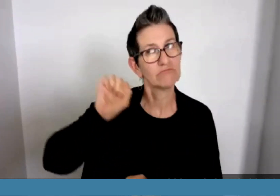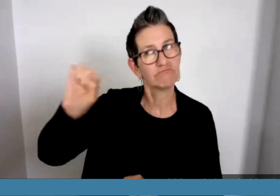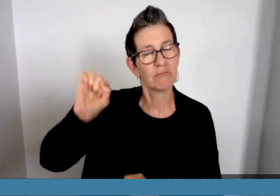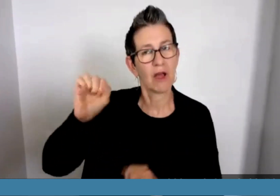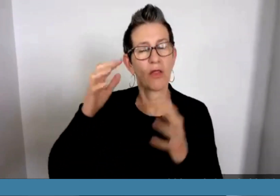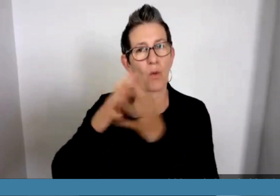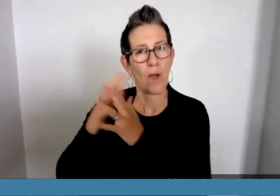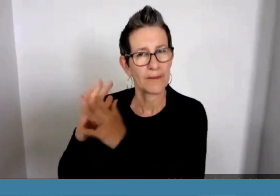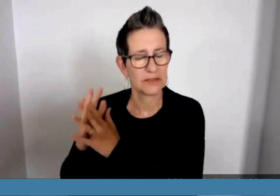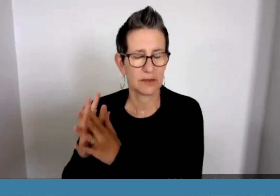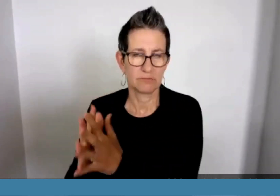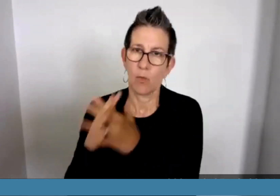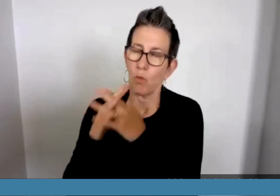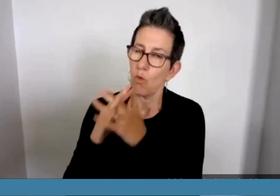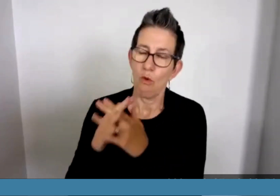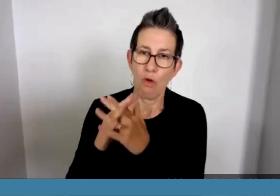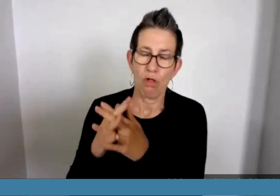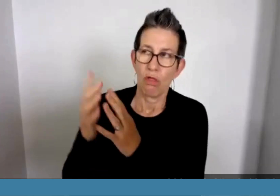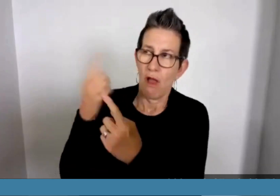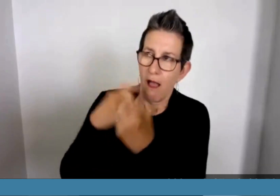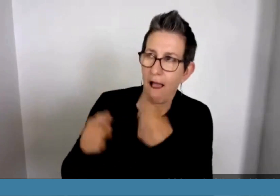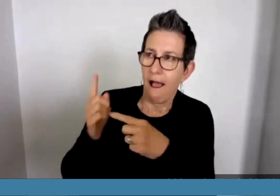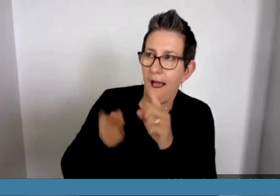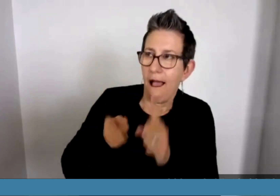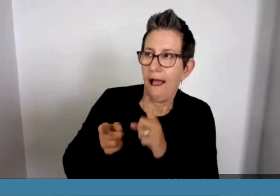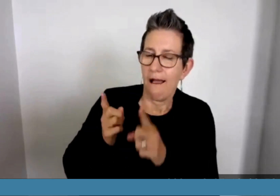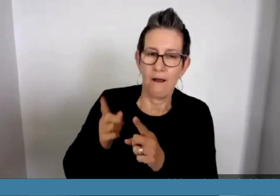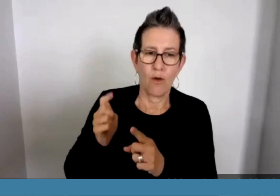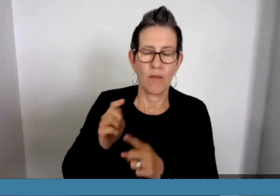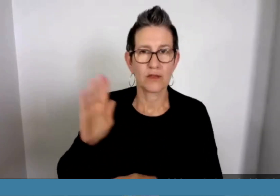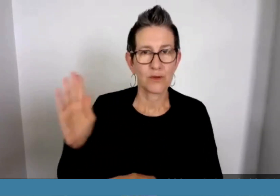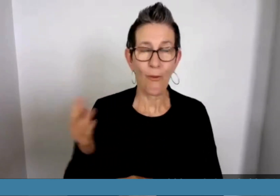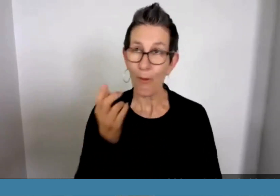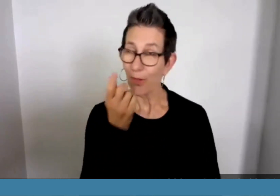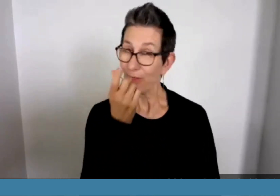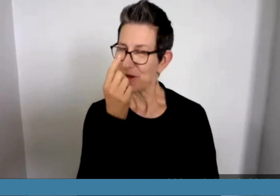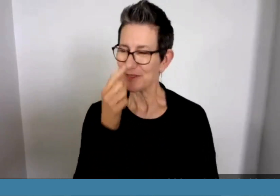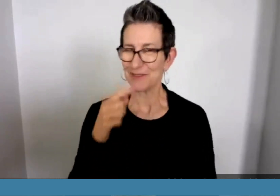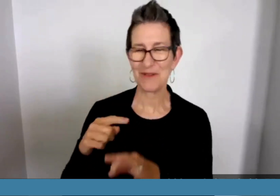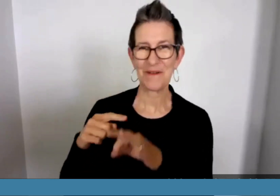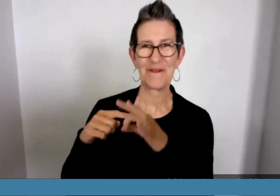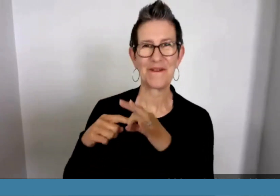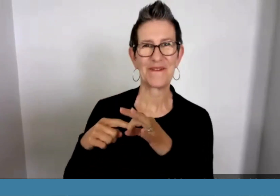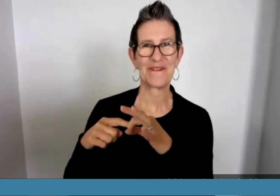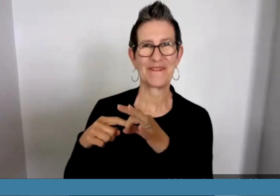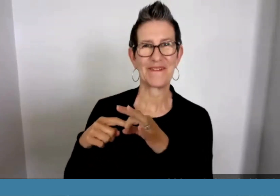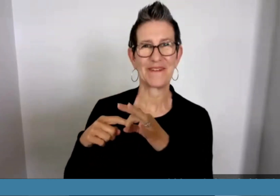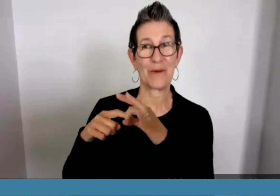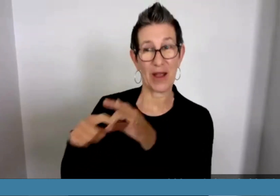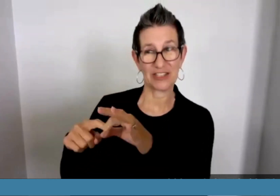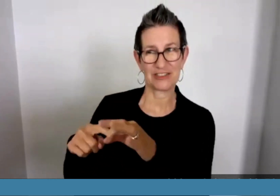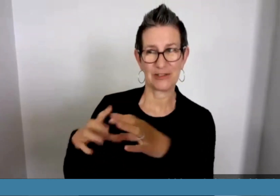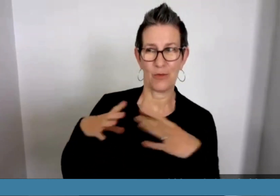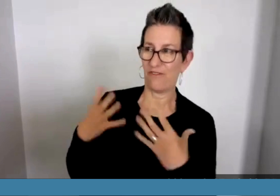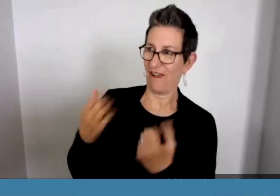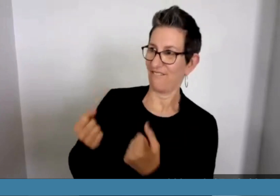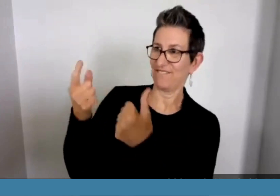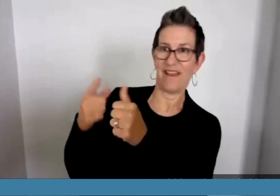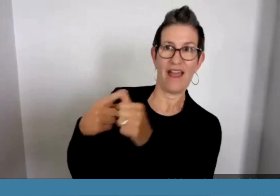There are almost all the possible questions responded to in that. So really